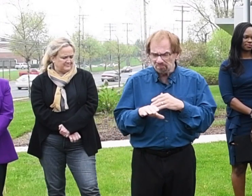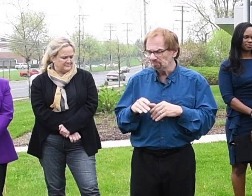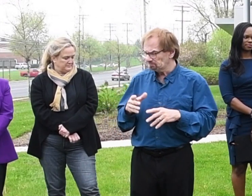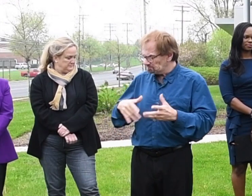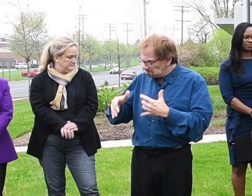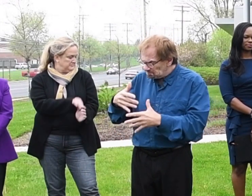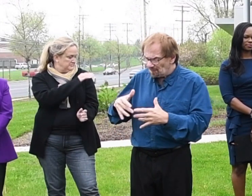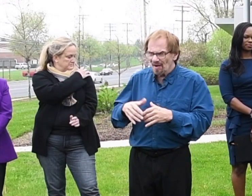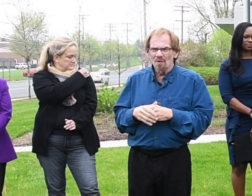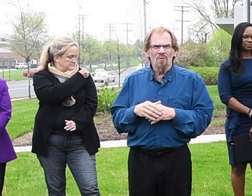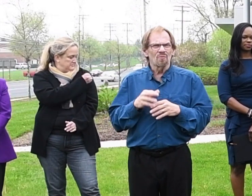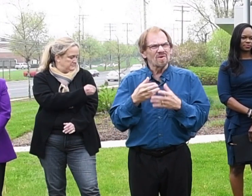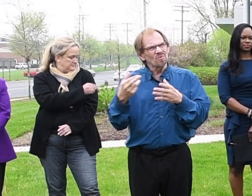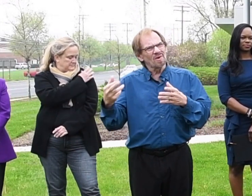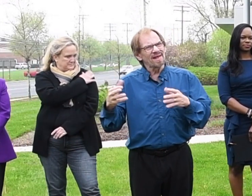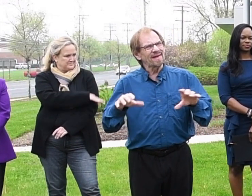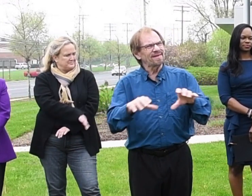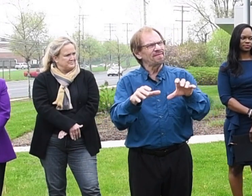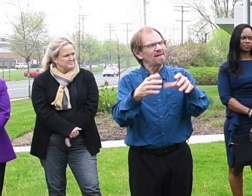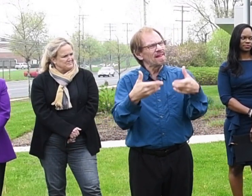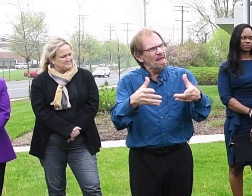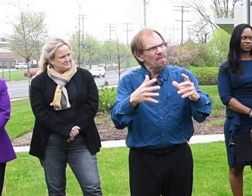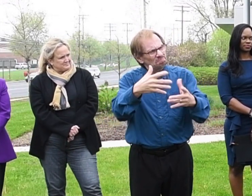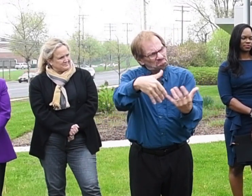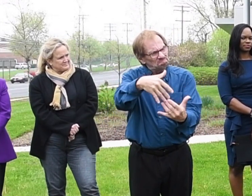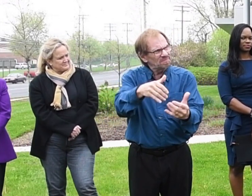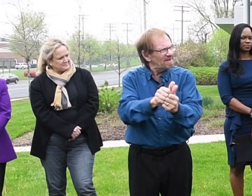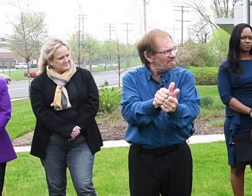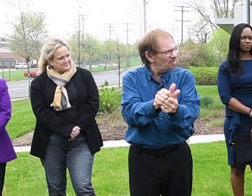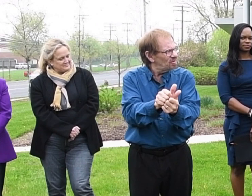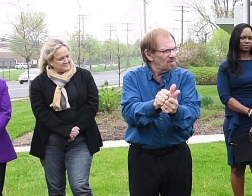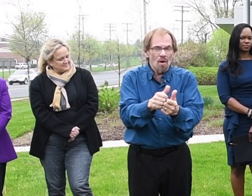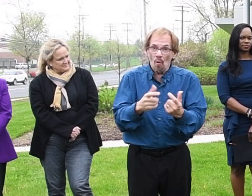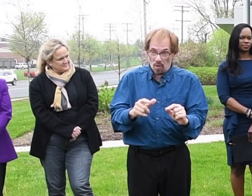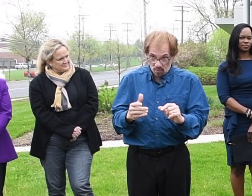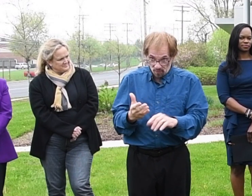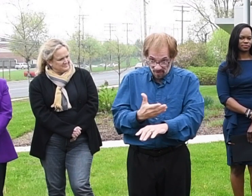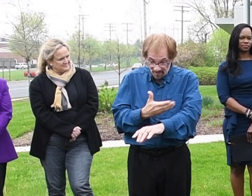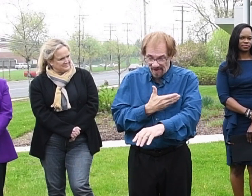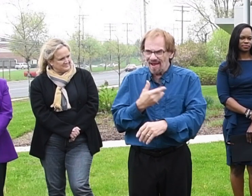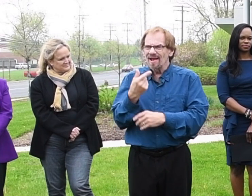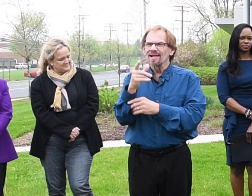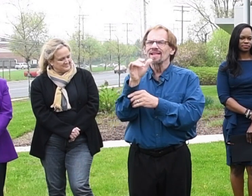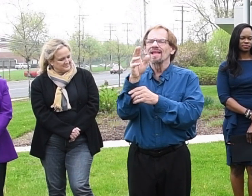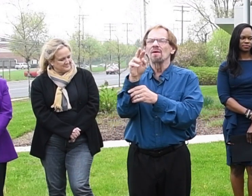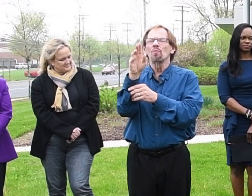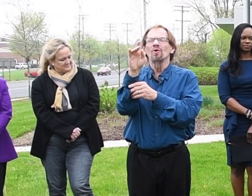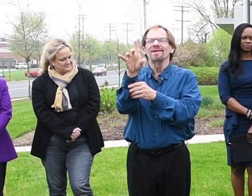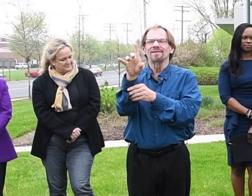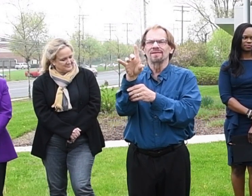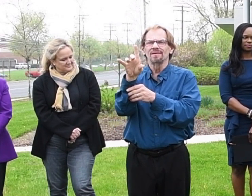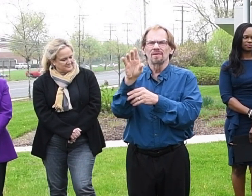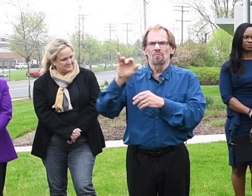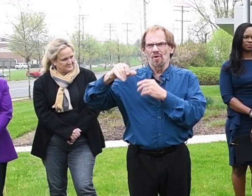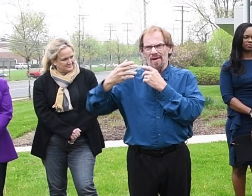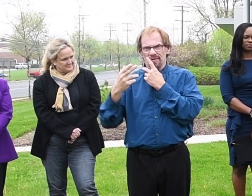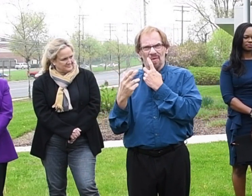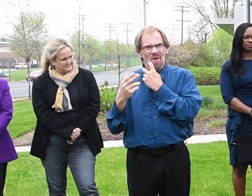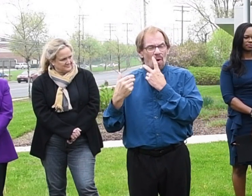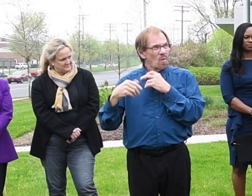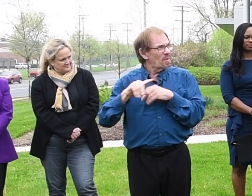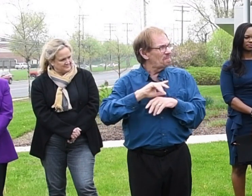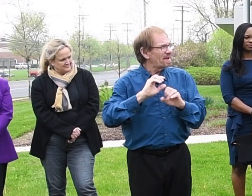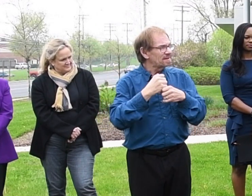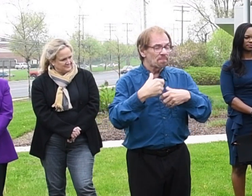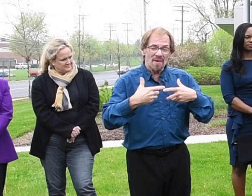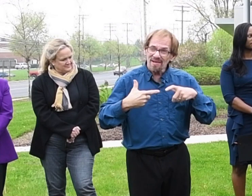activities that allow them to gather with one another. When we renovated the Glenwood branch, we were able to create spaces filled with